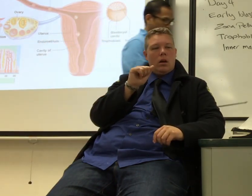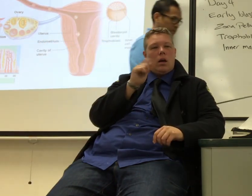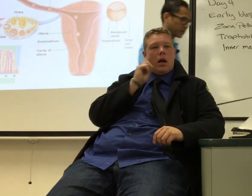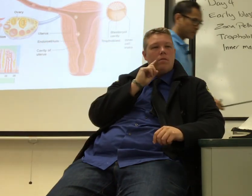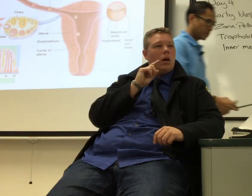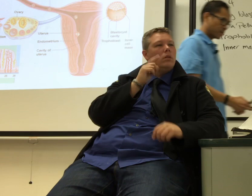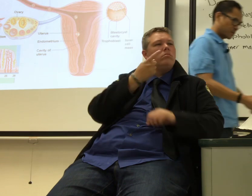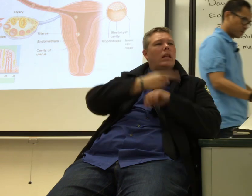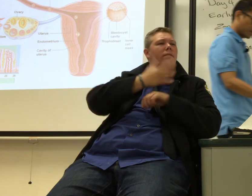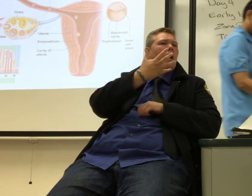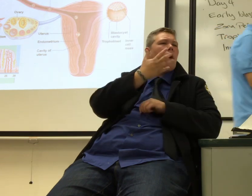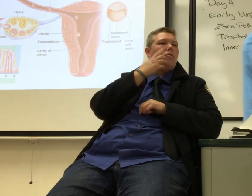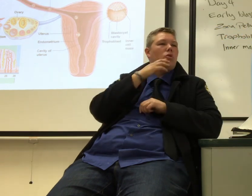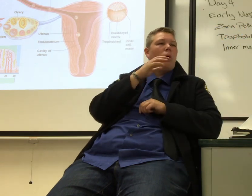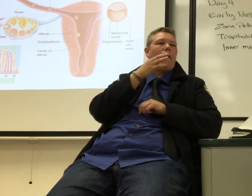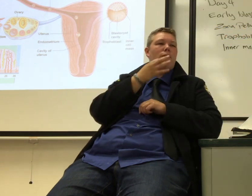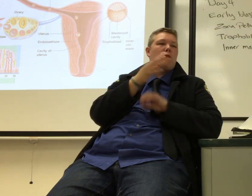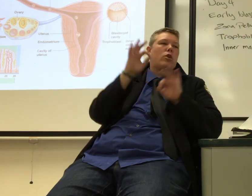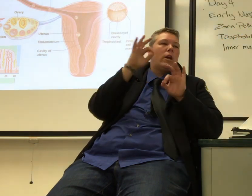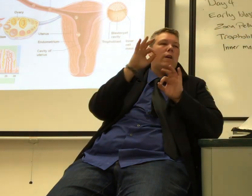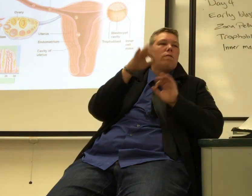blastocysts.